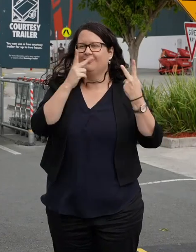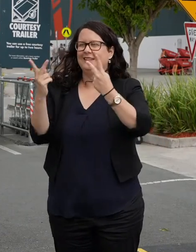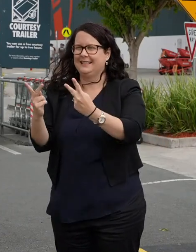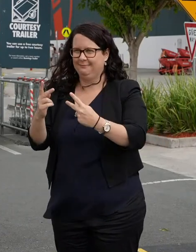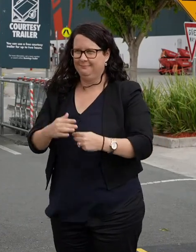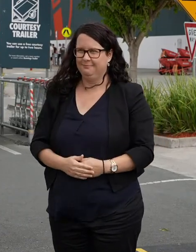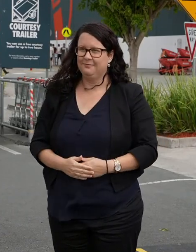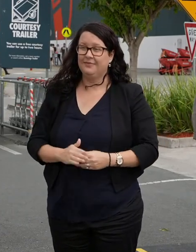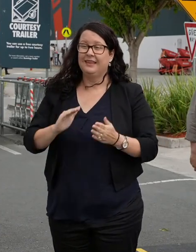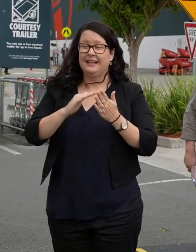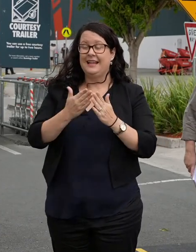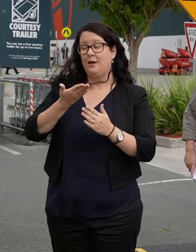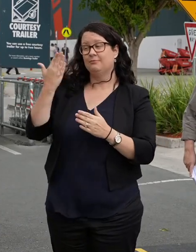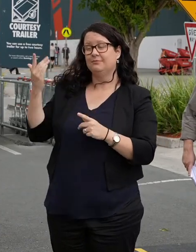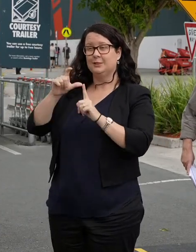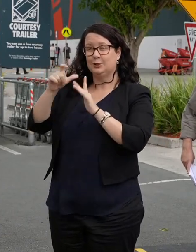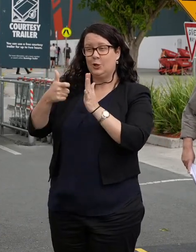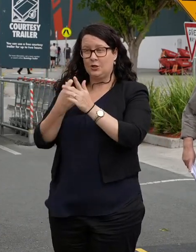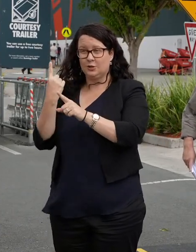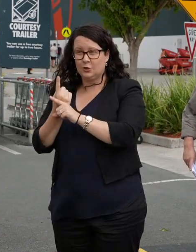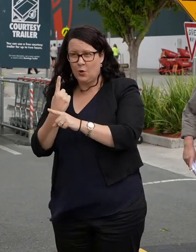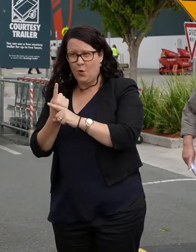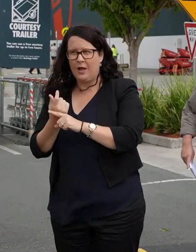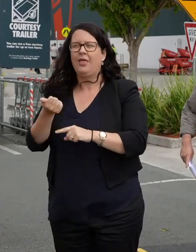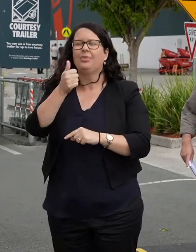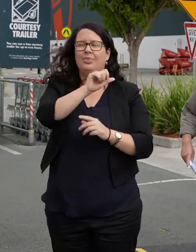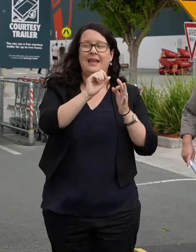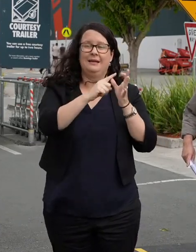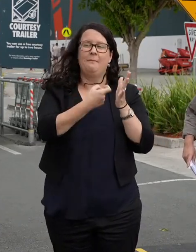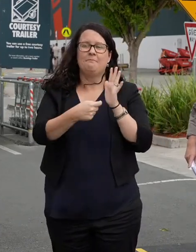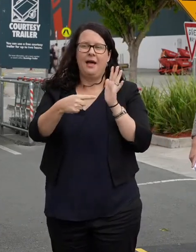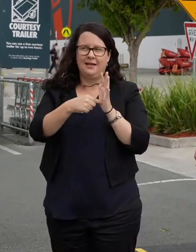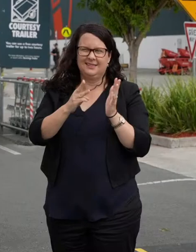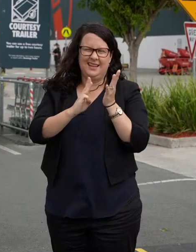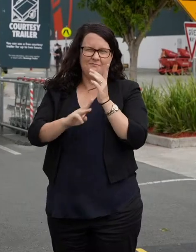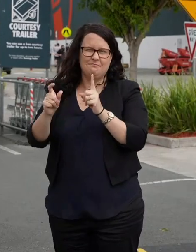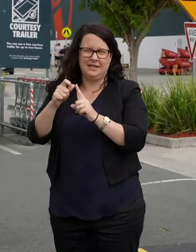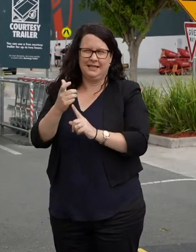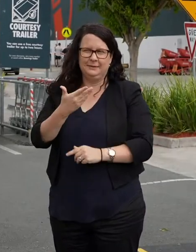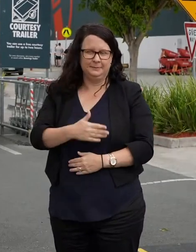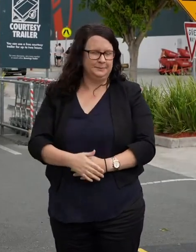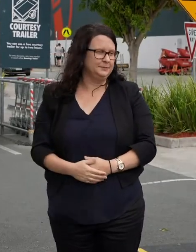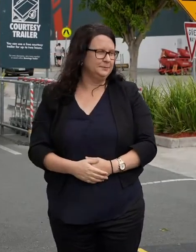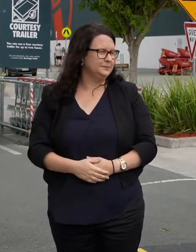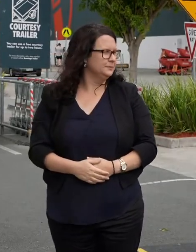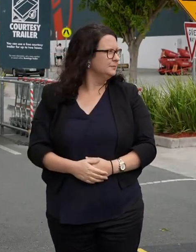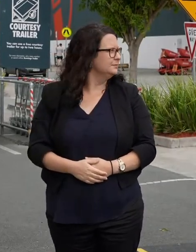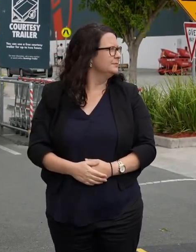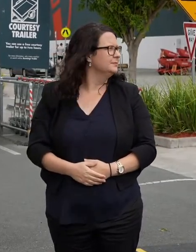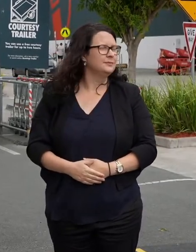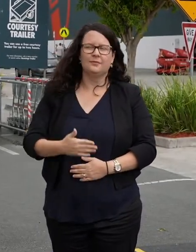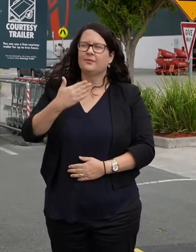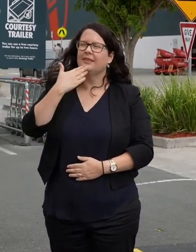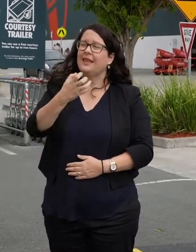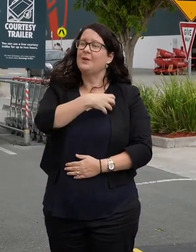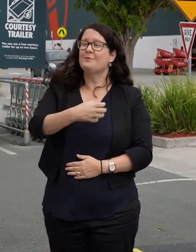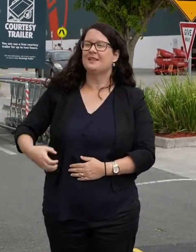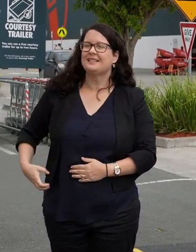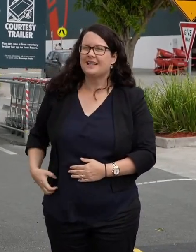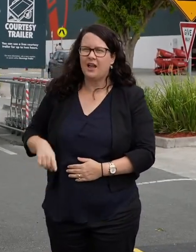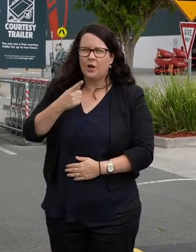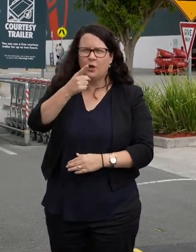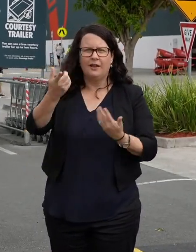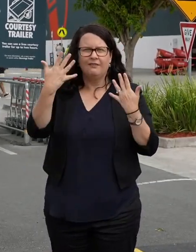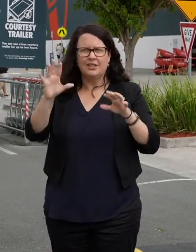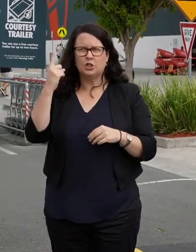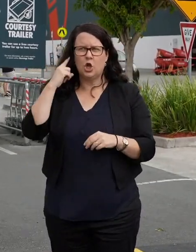I'll hand over to Dr. Aitken, and then we'll hear a few words from Bart Mellish. Thanks, Doctor. Thanks, Minister. And as you've heard,